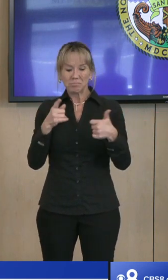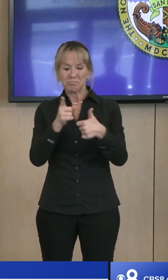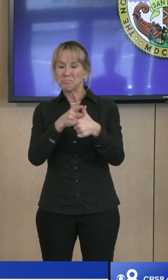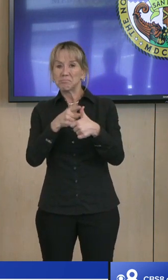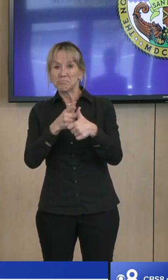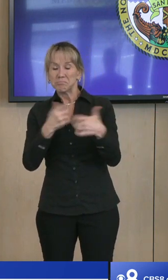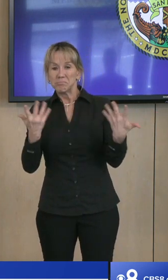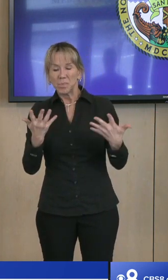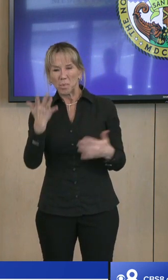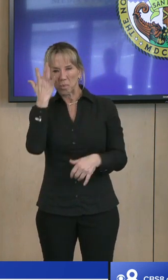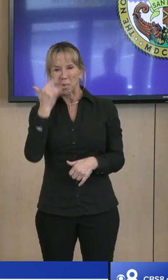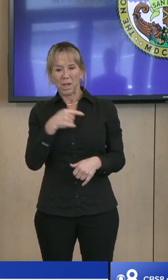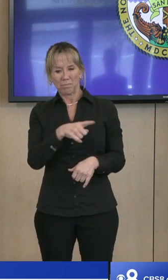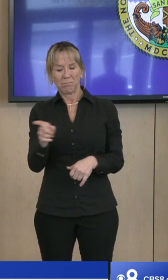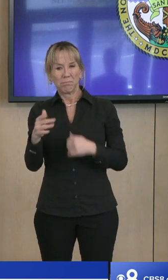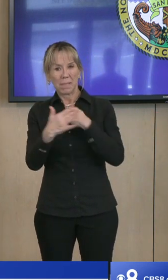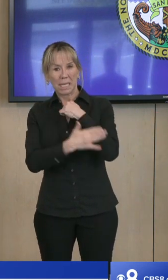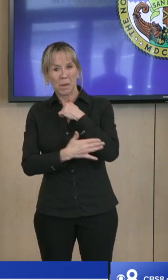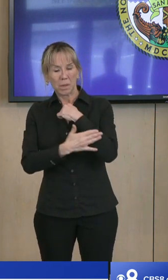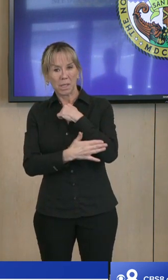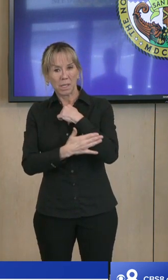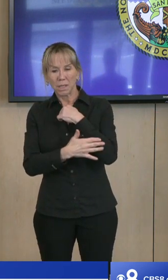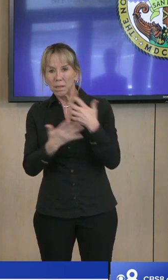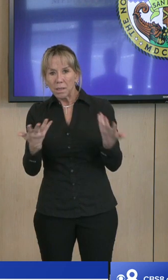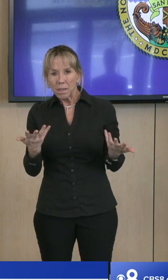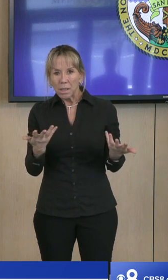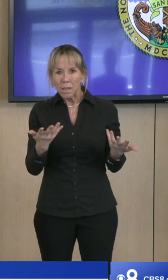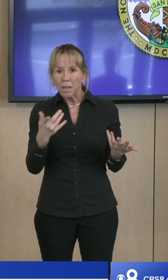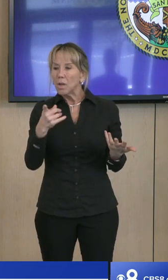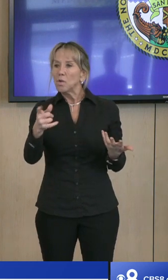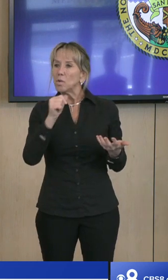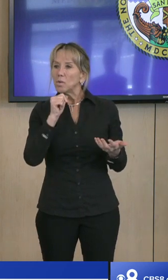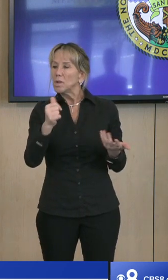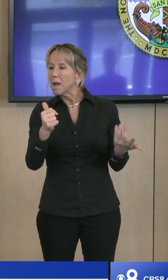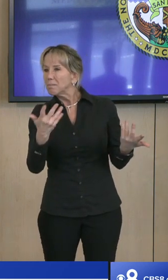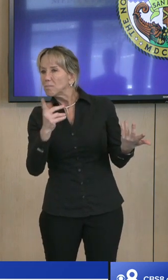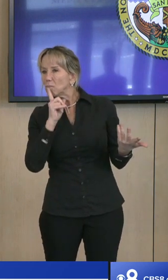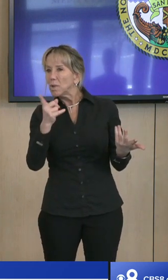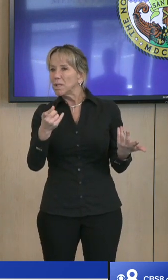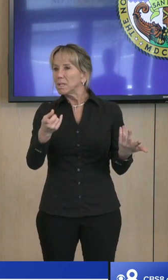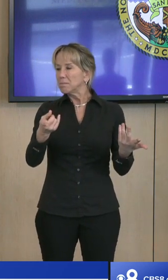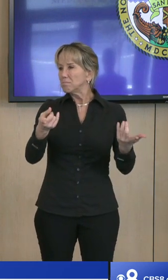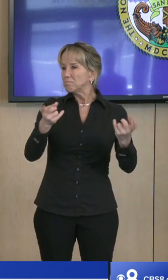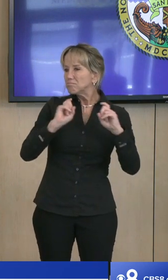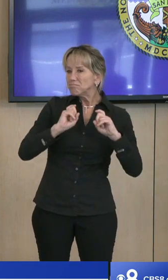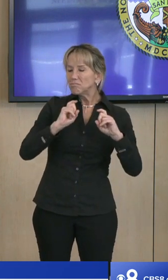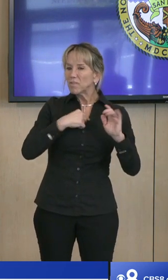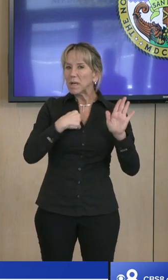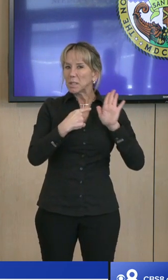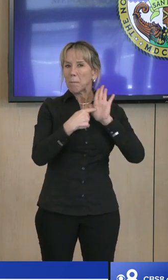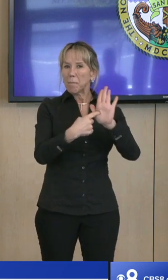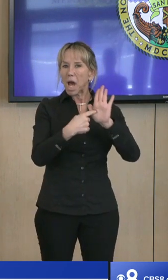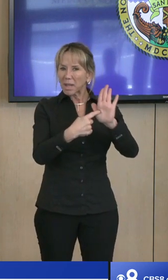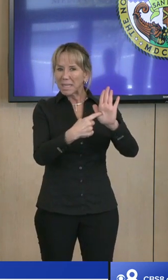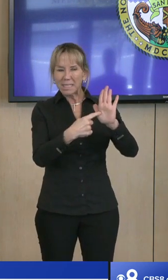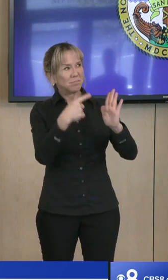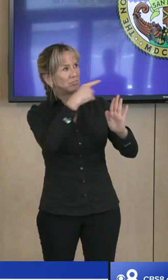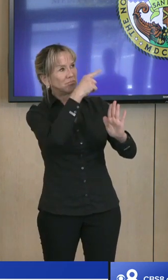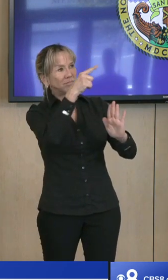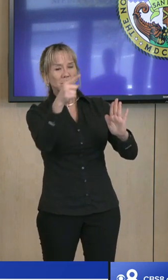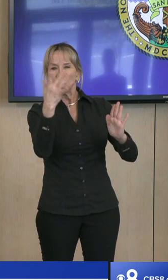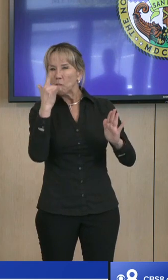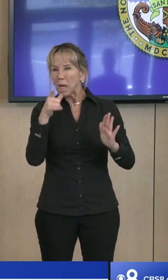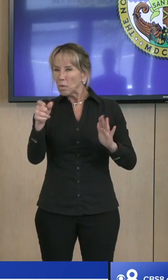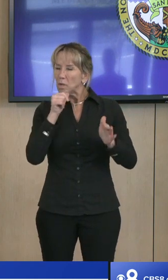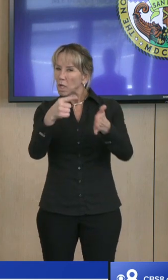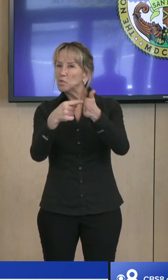why isn't the county giving us its modeling showing when they believe, or a range of when